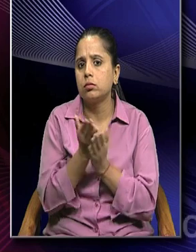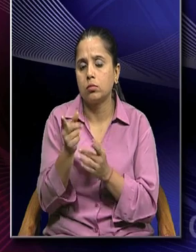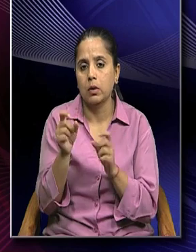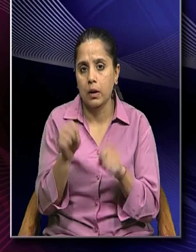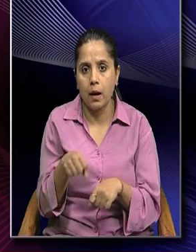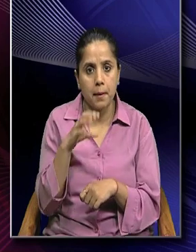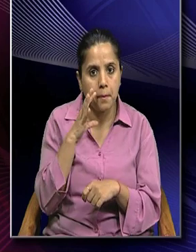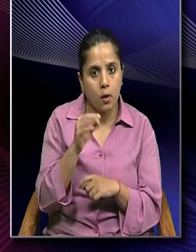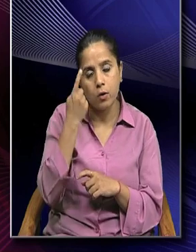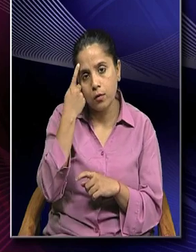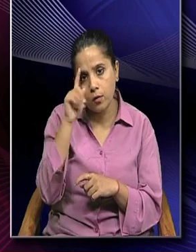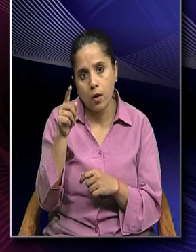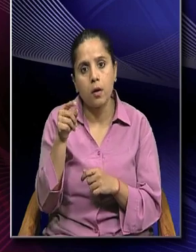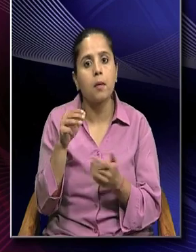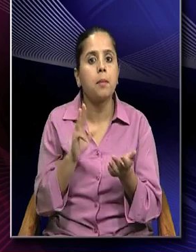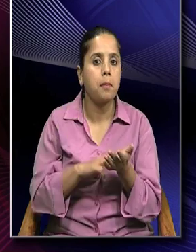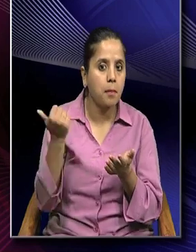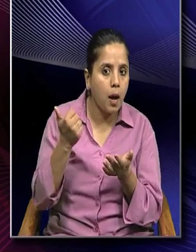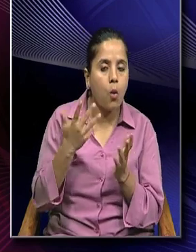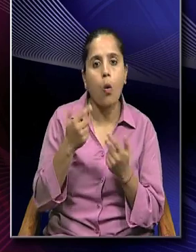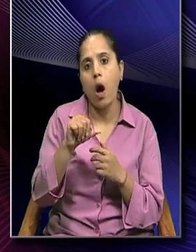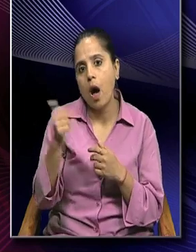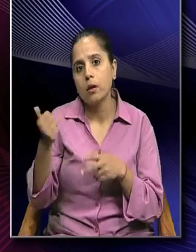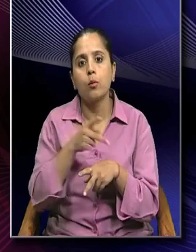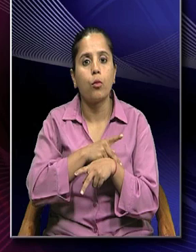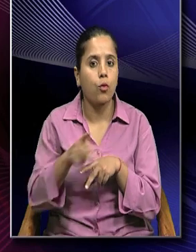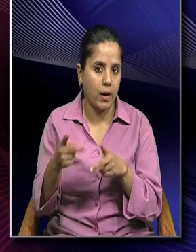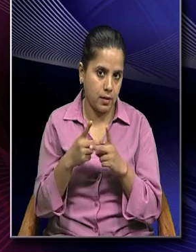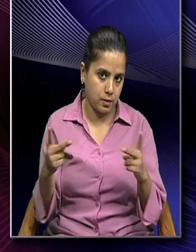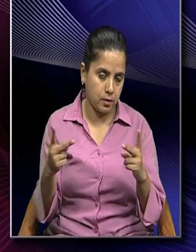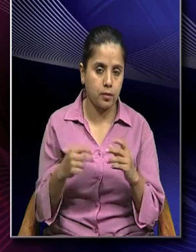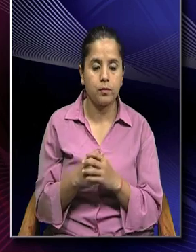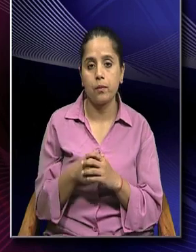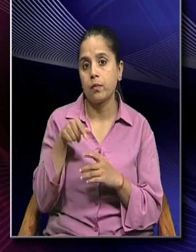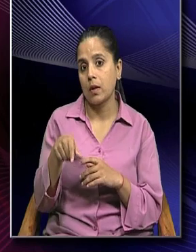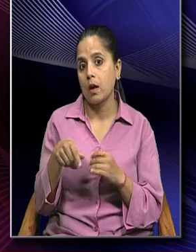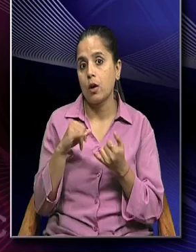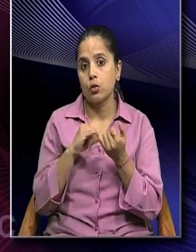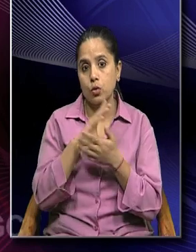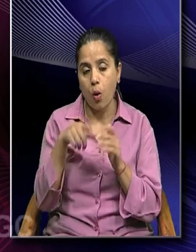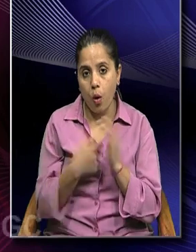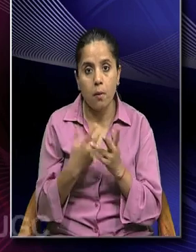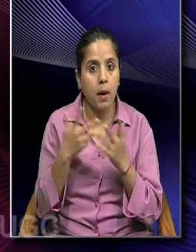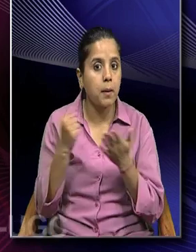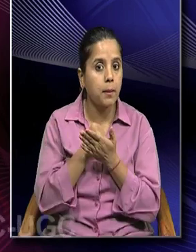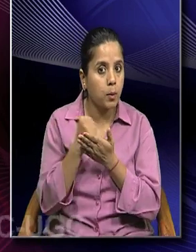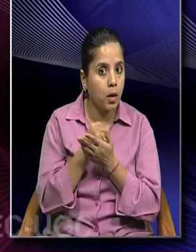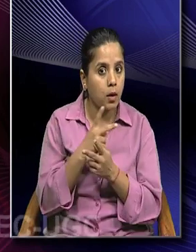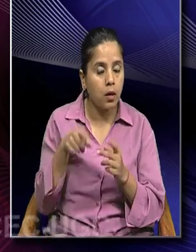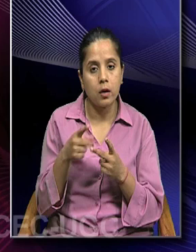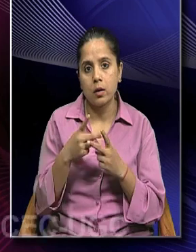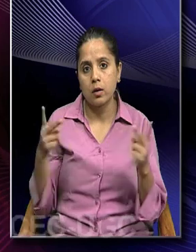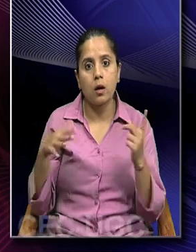be relevant for managers and other professionals. Many scholars and practitioners from